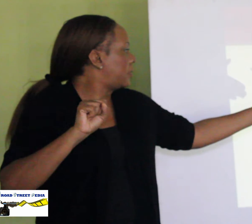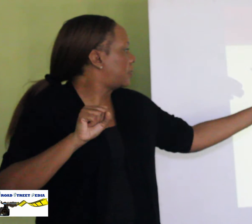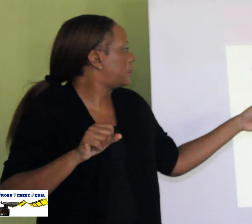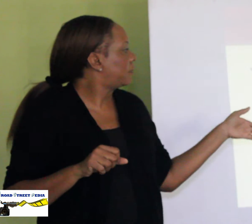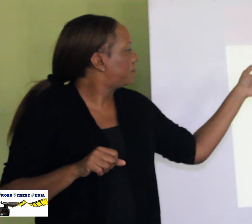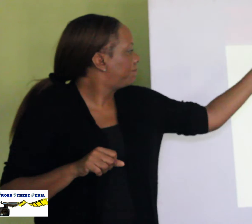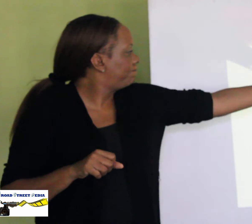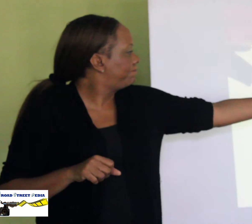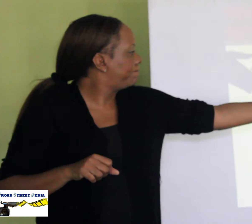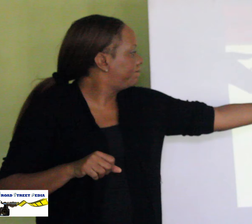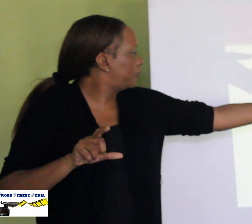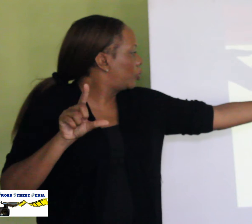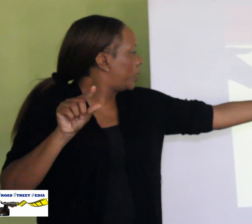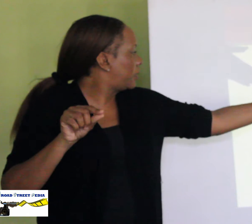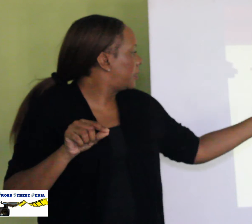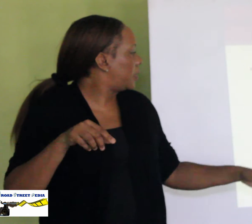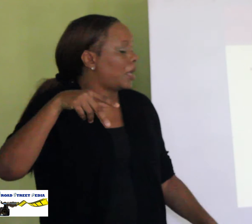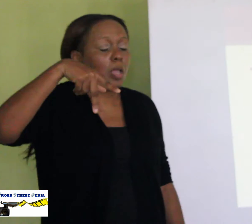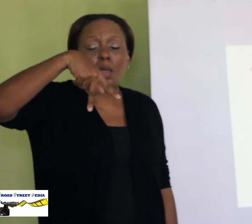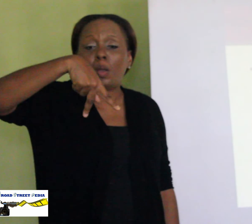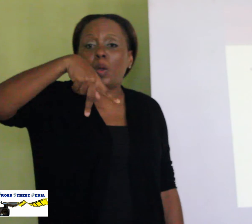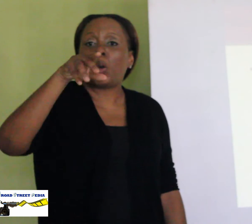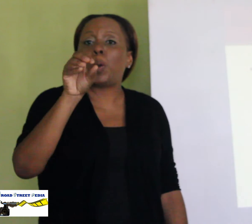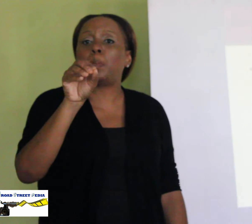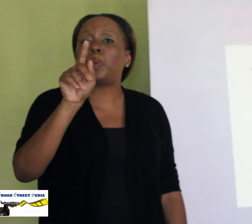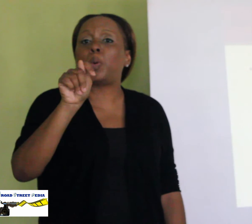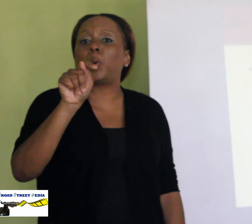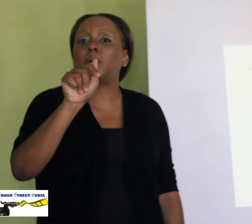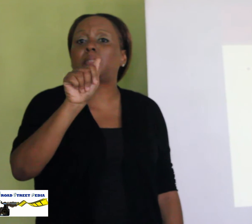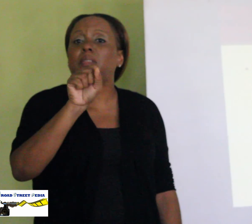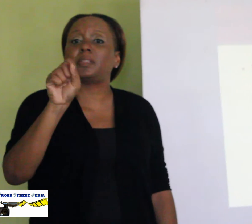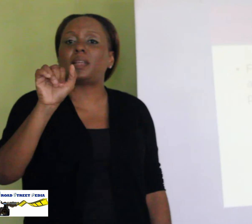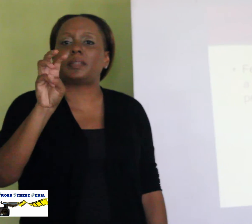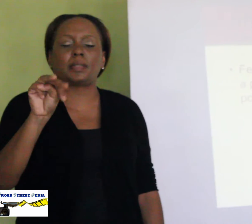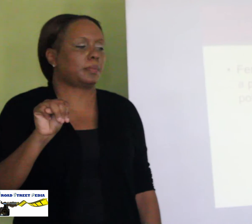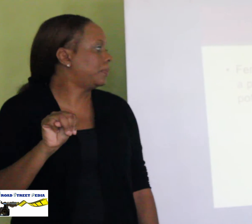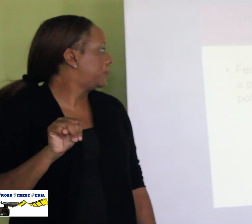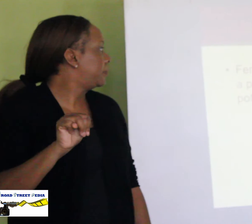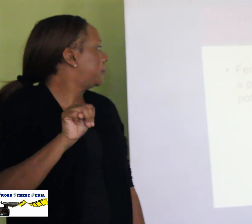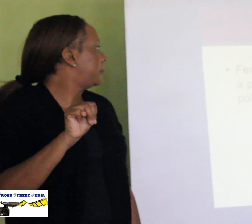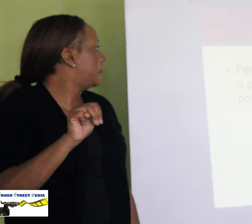potassium by the K.